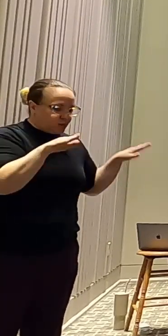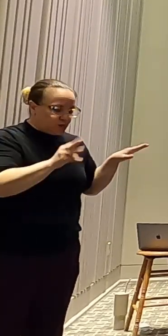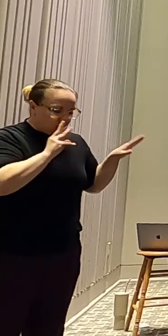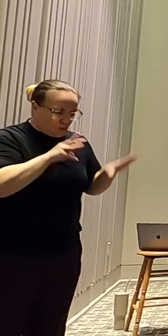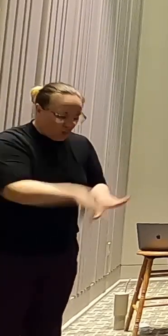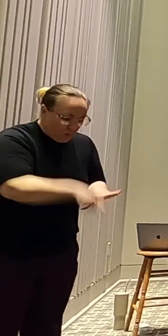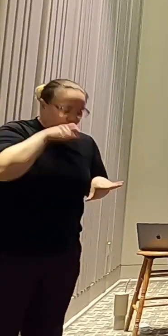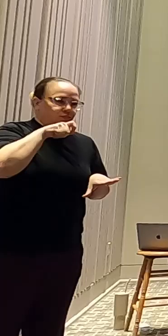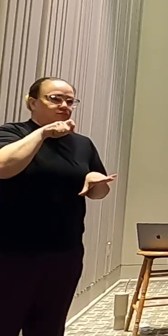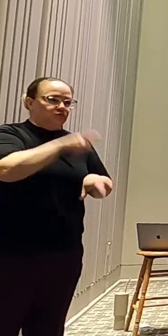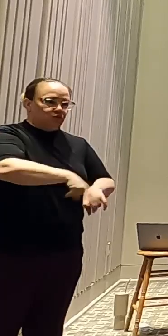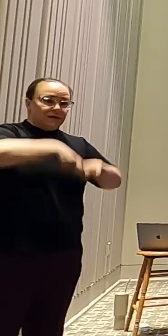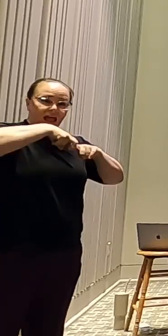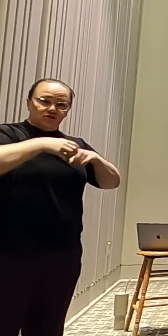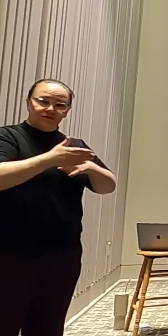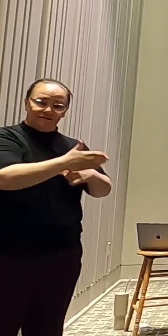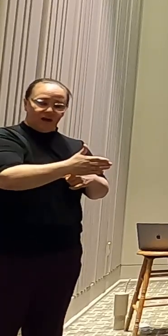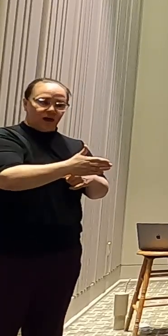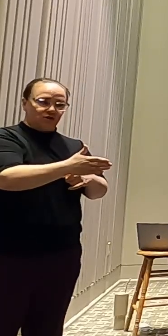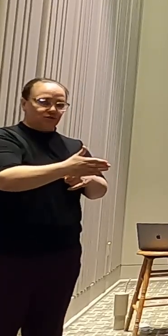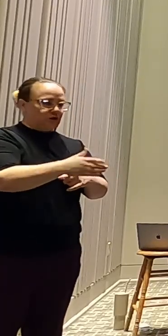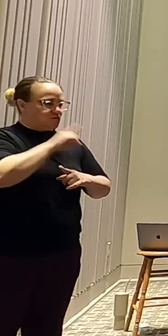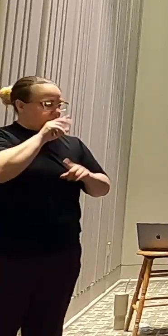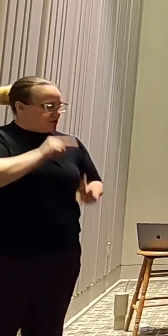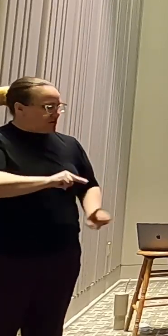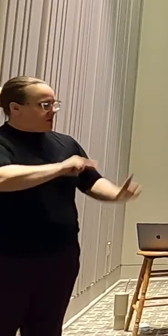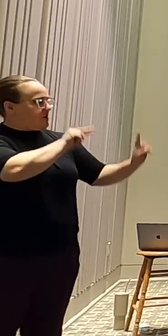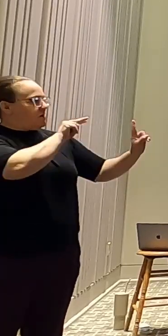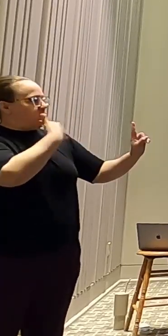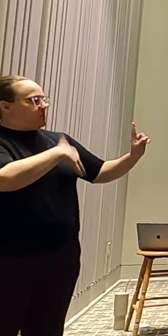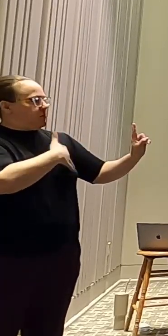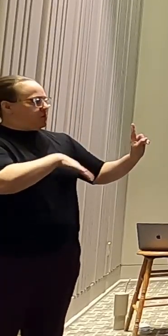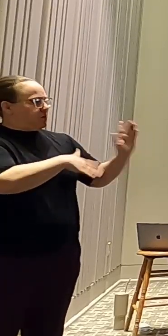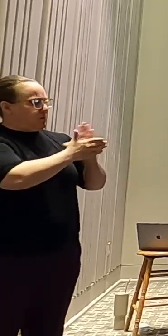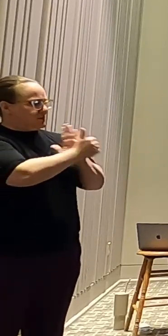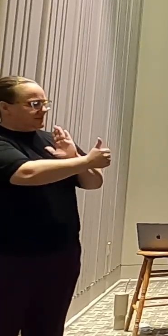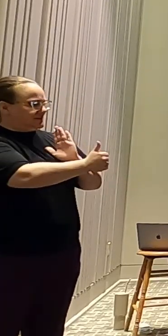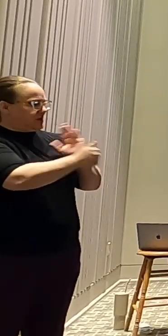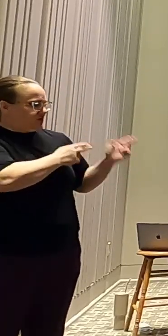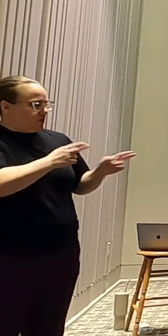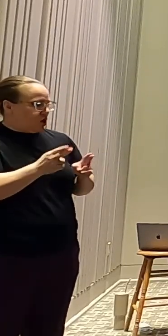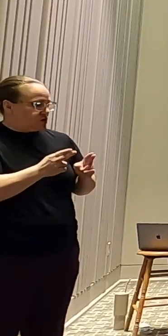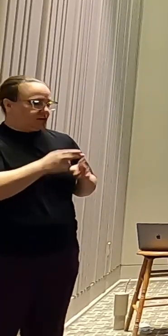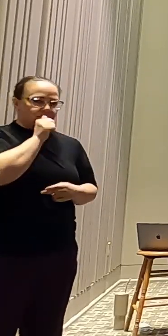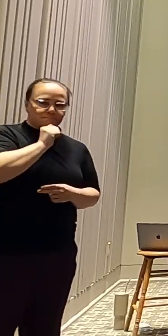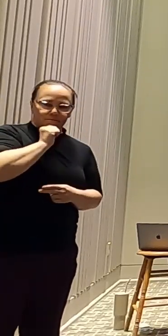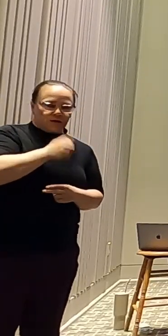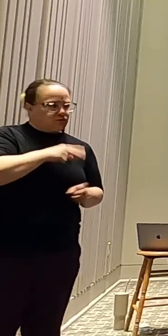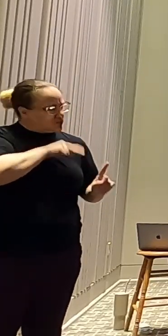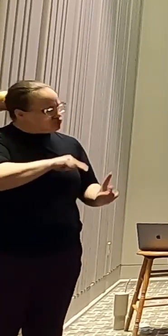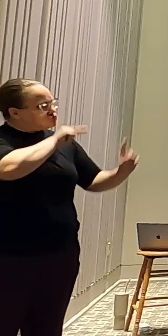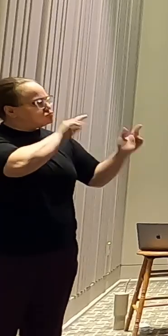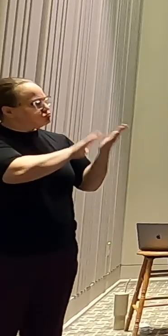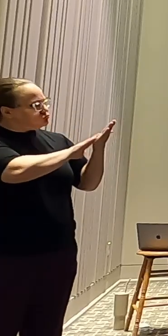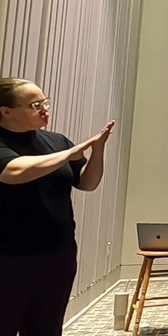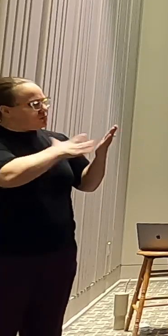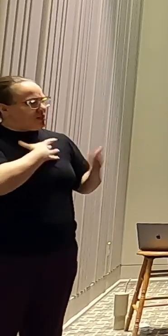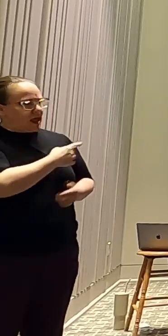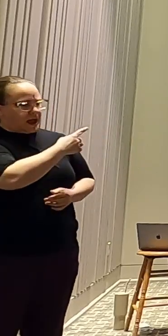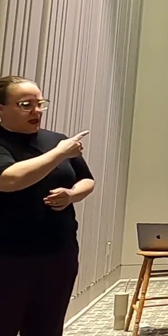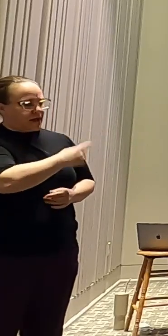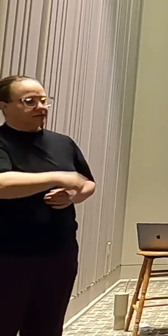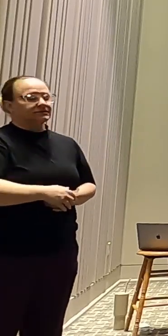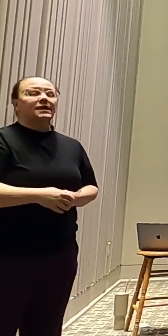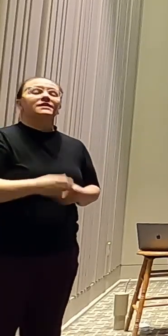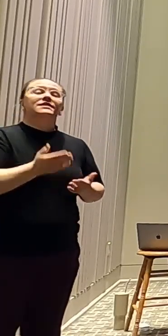fish, the kingfisher is admired for its hunting skills and patience. In some Kwakiwak legends, the